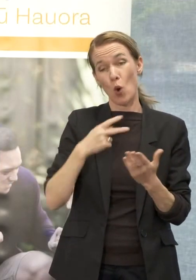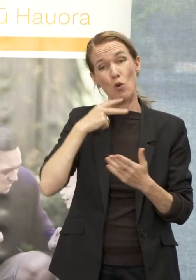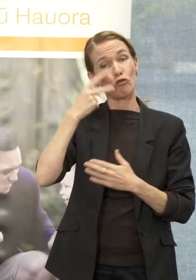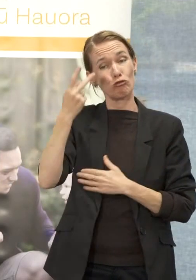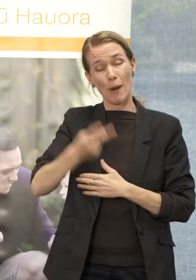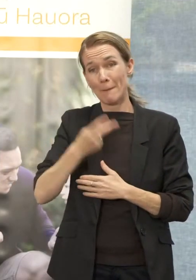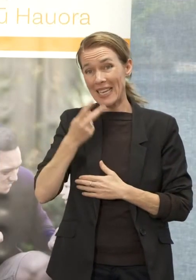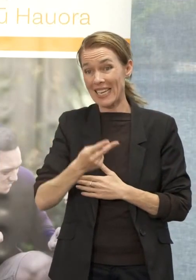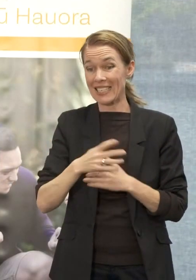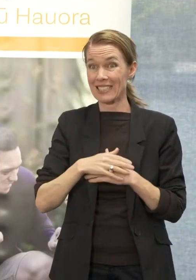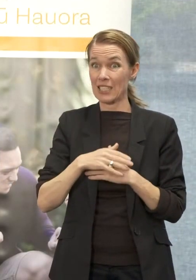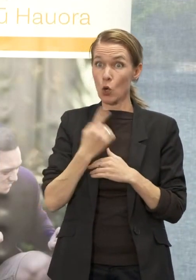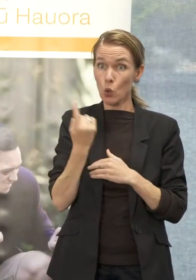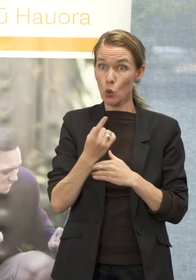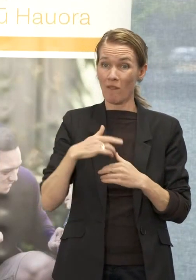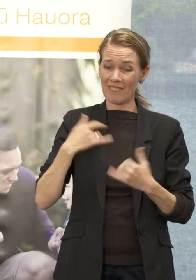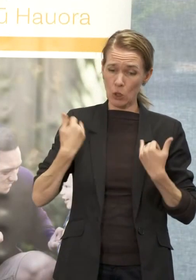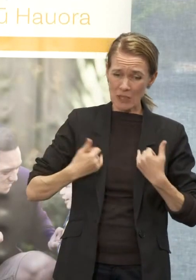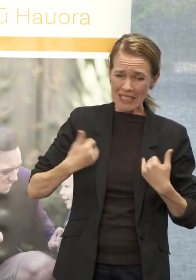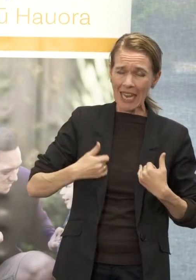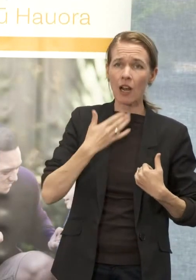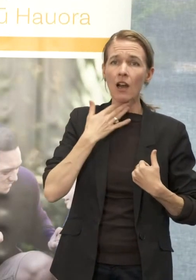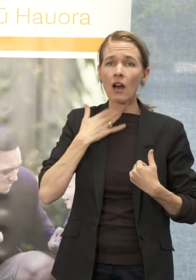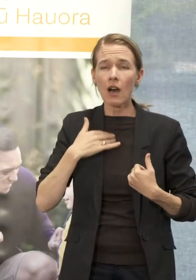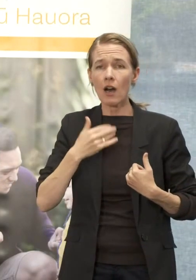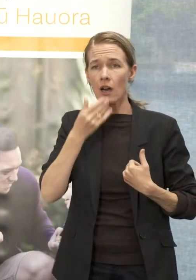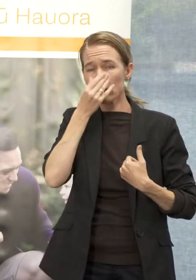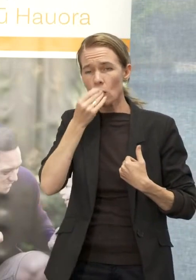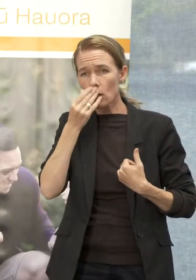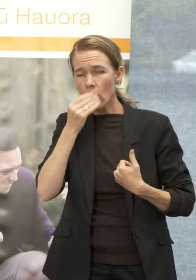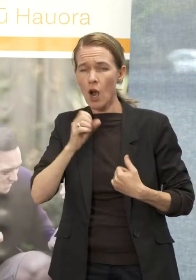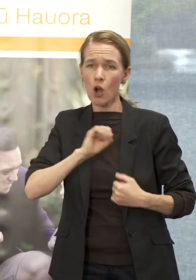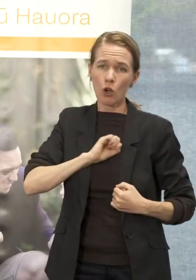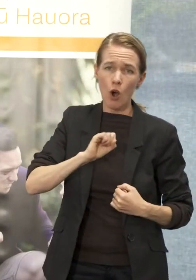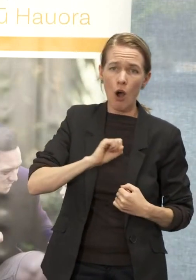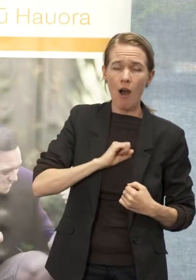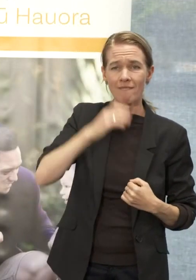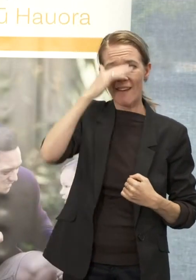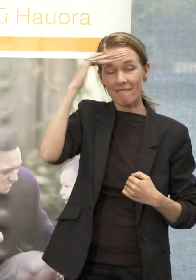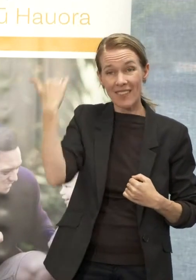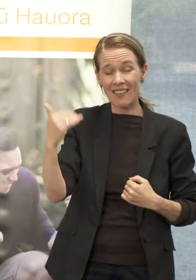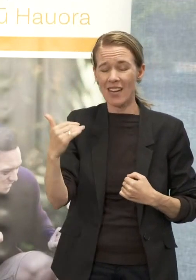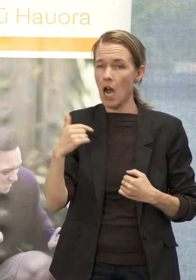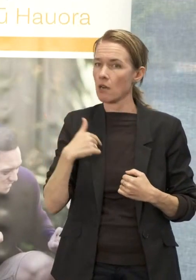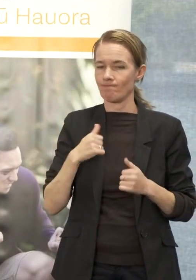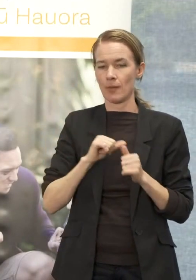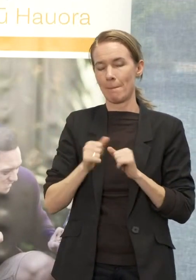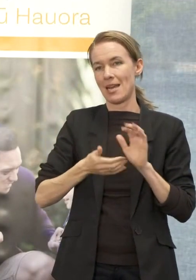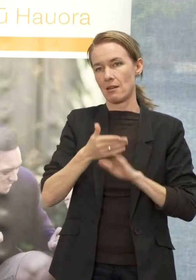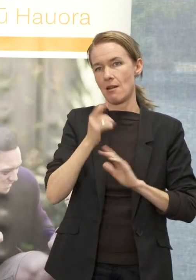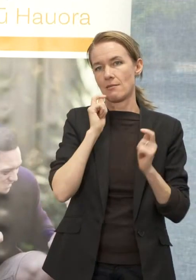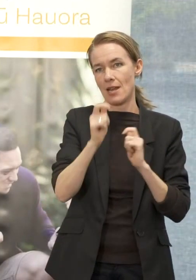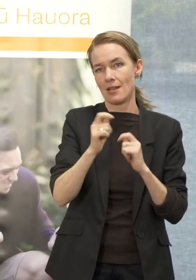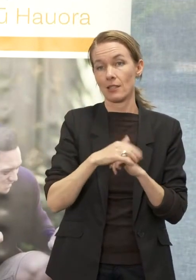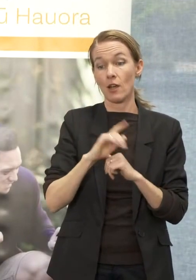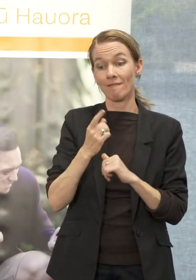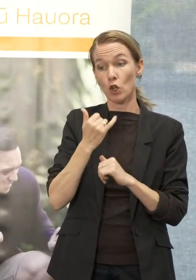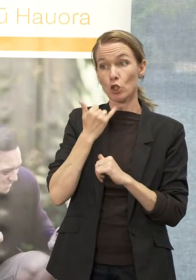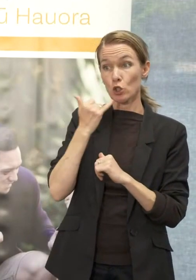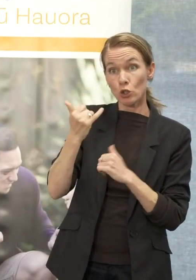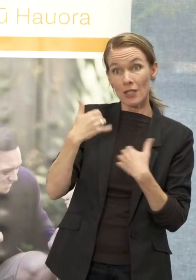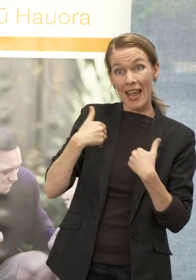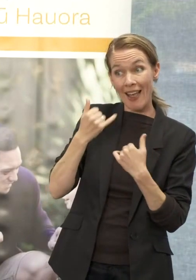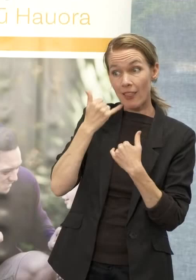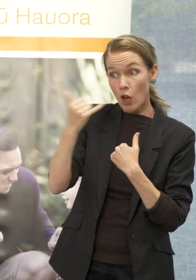reiterate, anyone with symptoms, please get tested. Please contact Healthline around getting tested, find out the